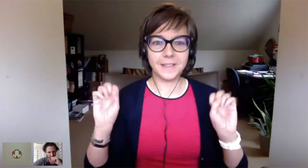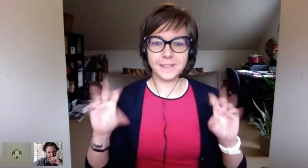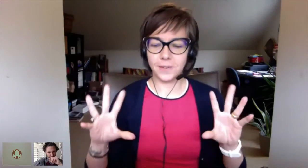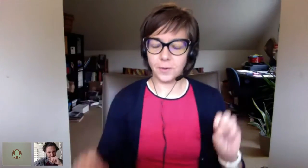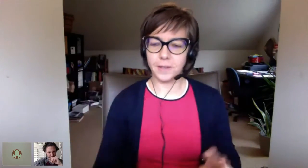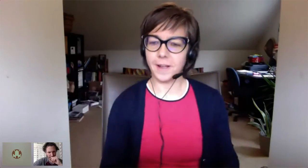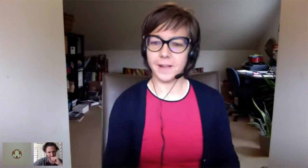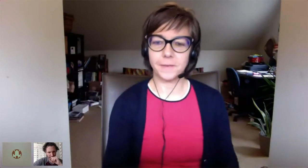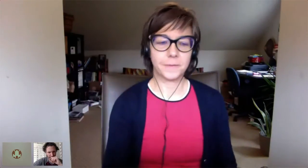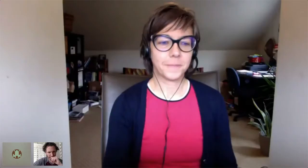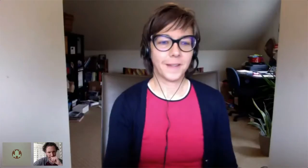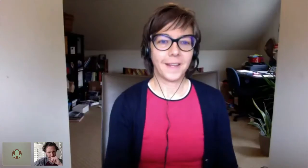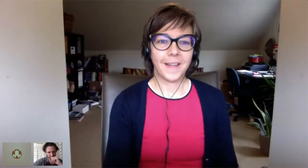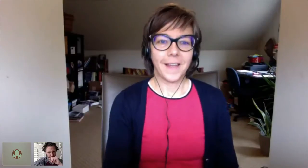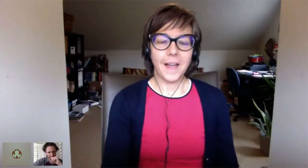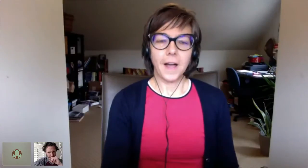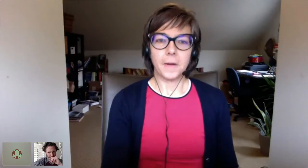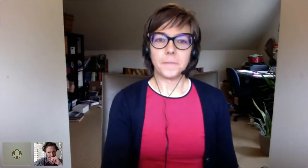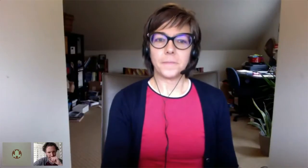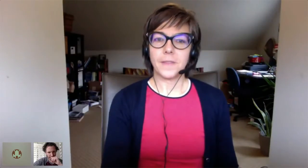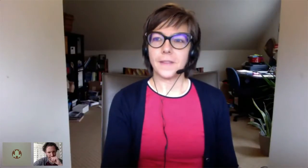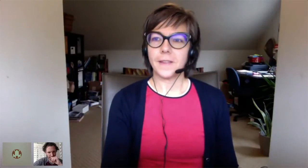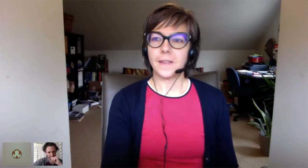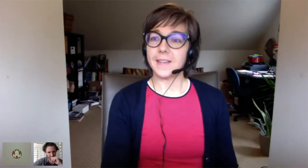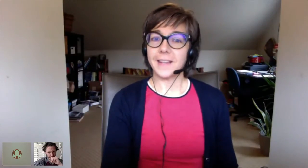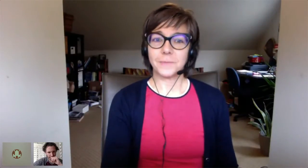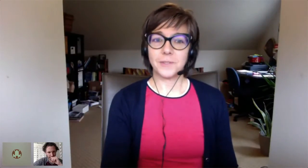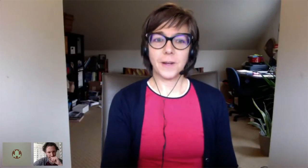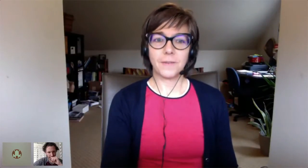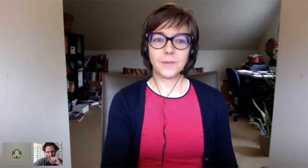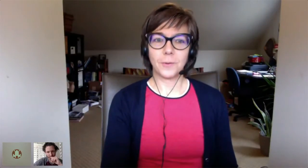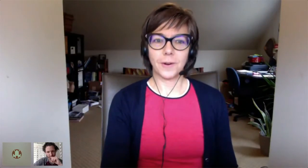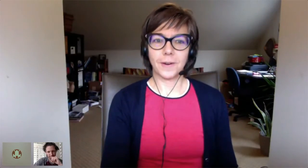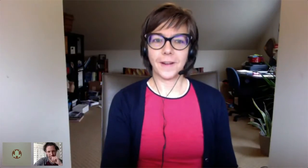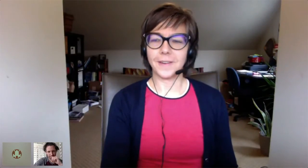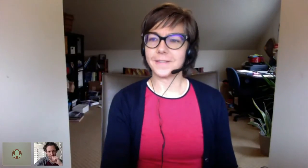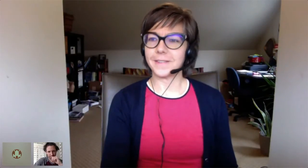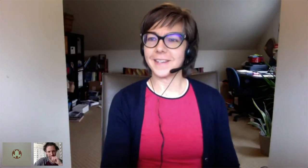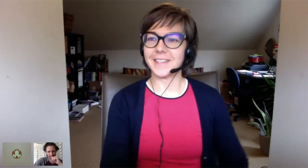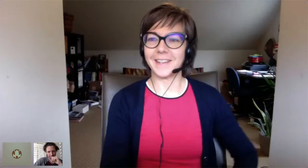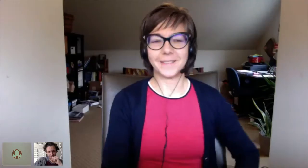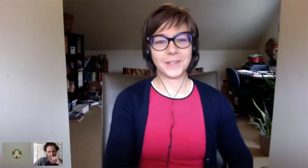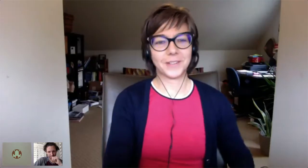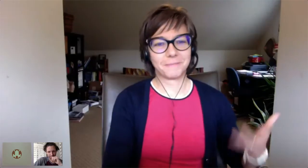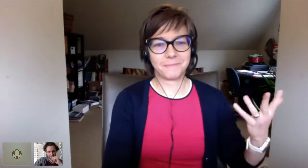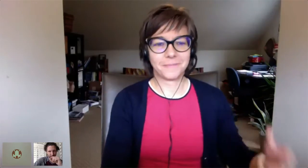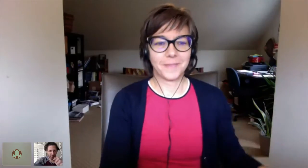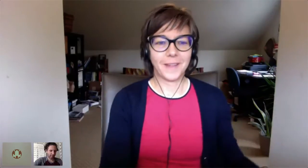You're going live. Um, and yes, we do have a viewer on LinkedIn, which I